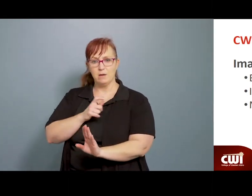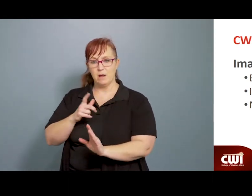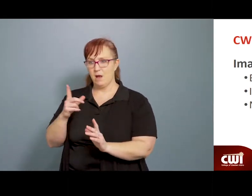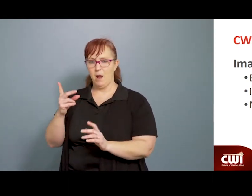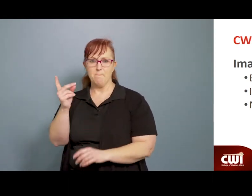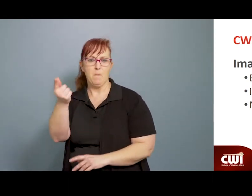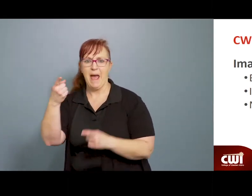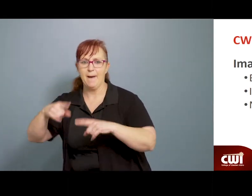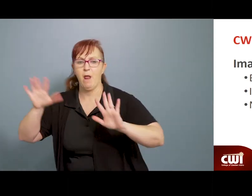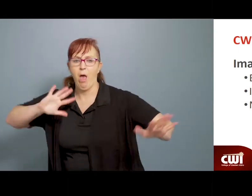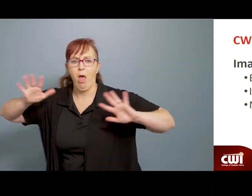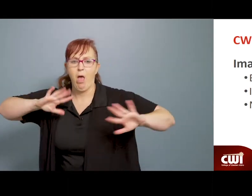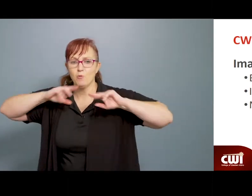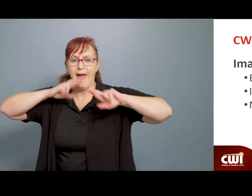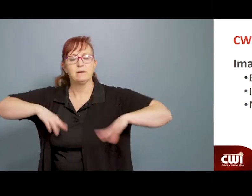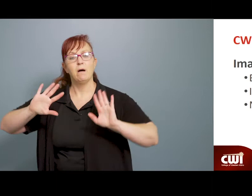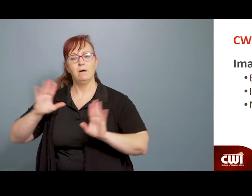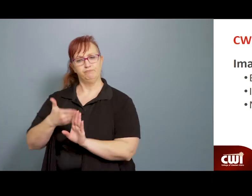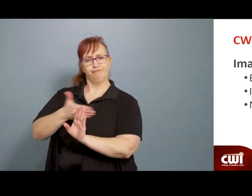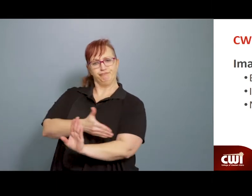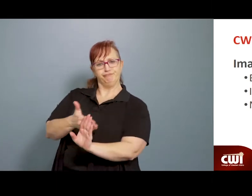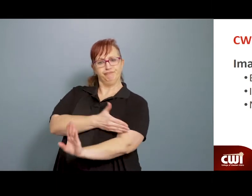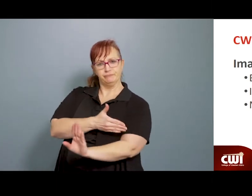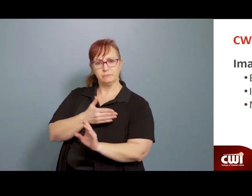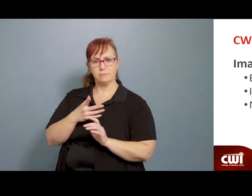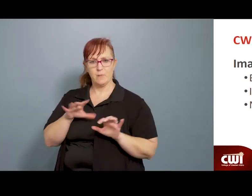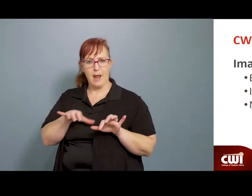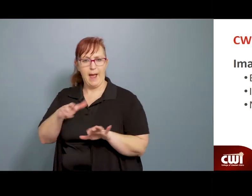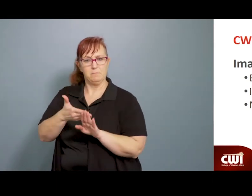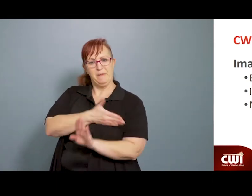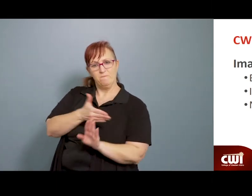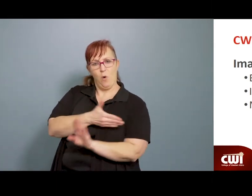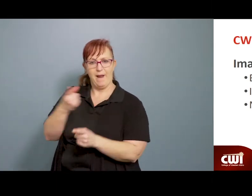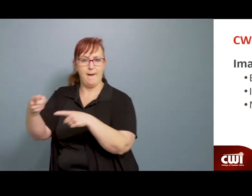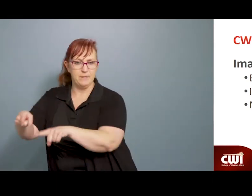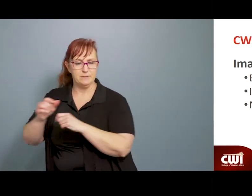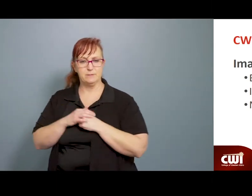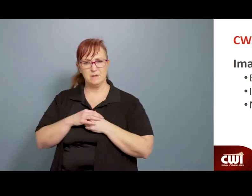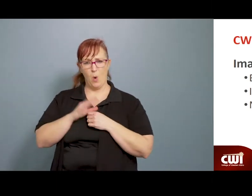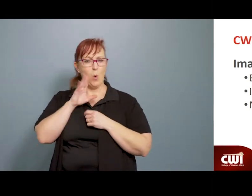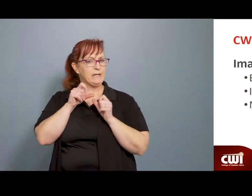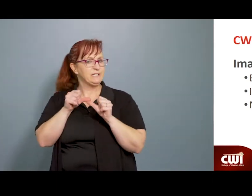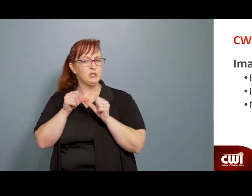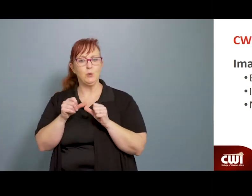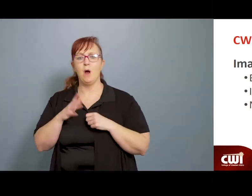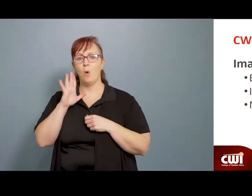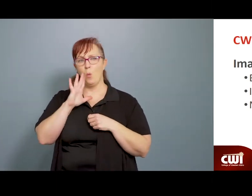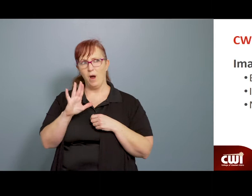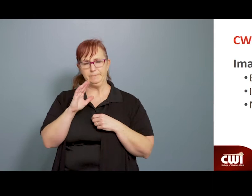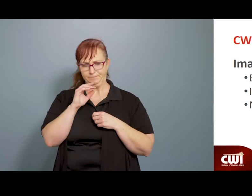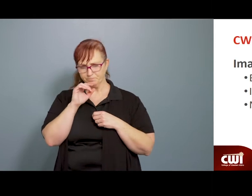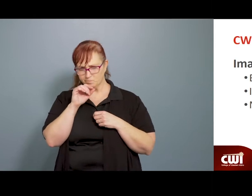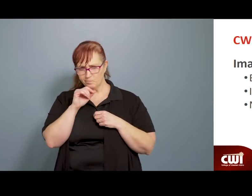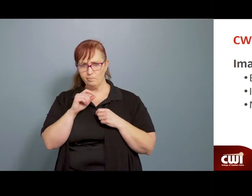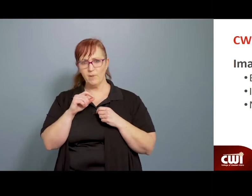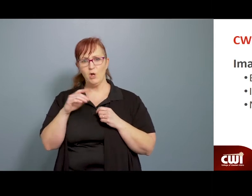responding continually to that information. And very soon, within the next month or so, I'll be rolling that out. I would